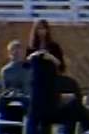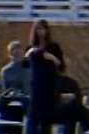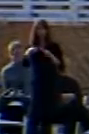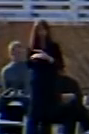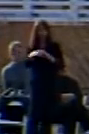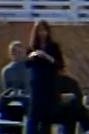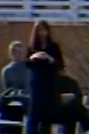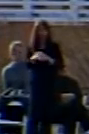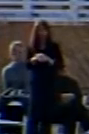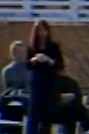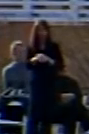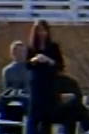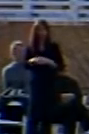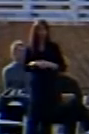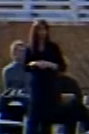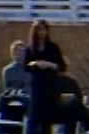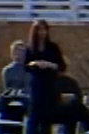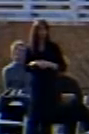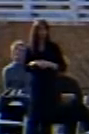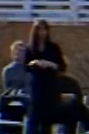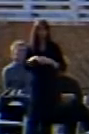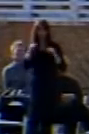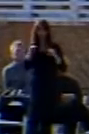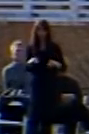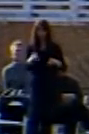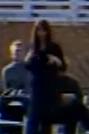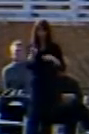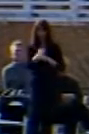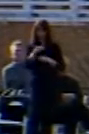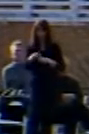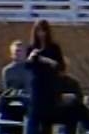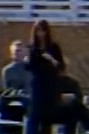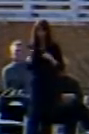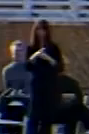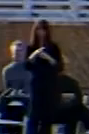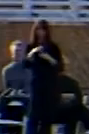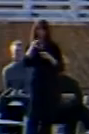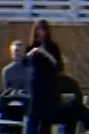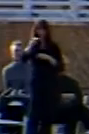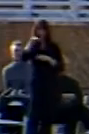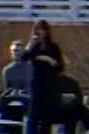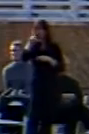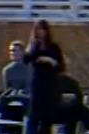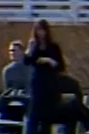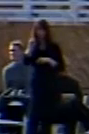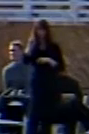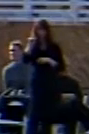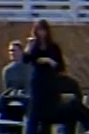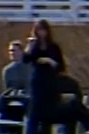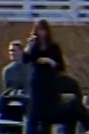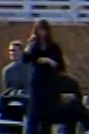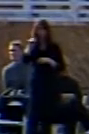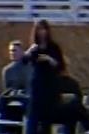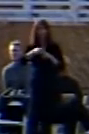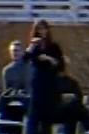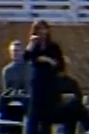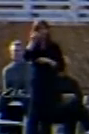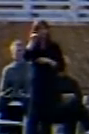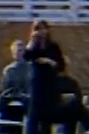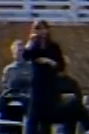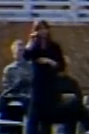to hide, unquote. Recipient is Nicole Solomon of Assumption High